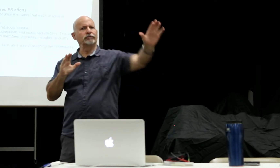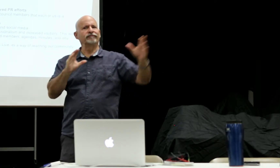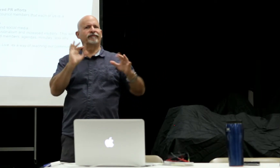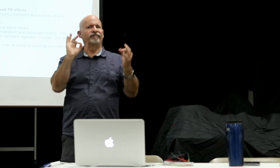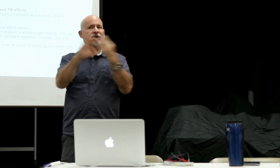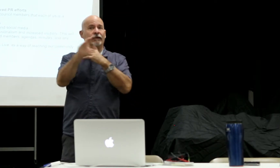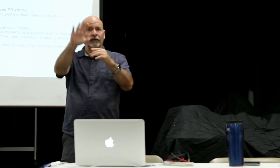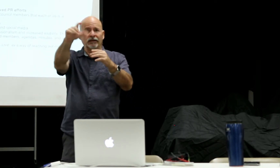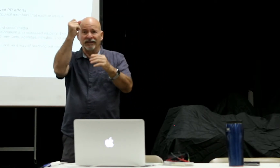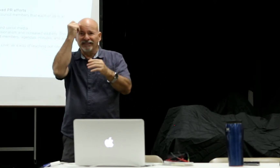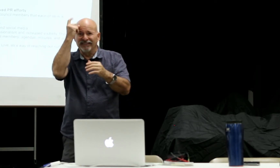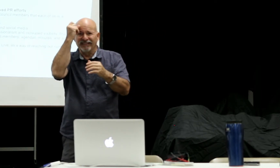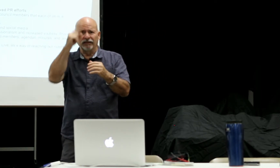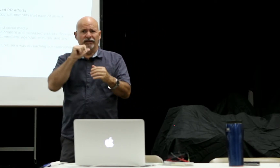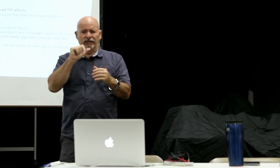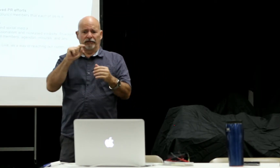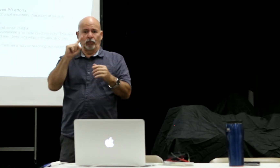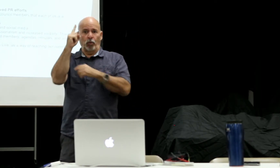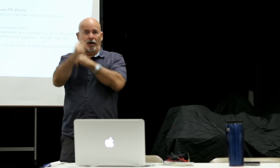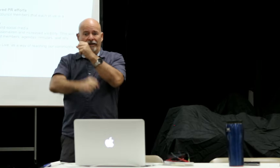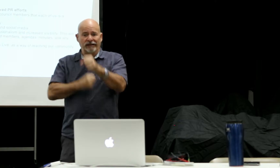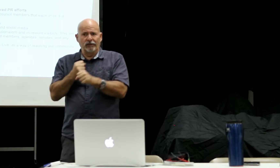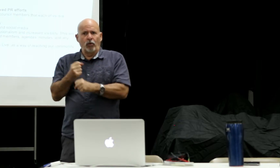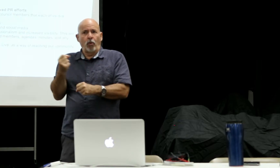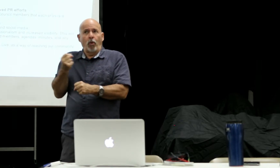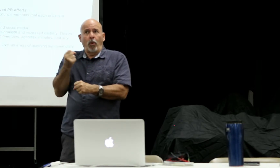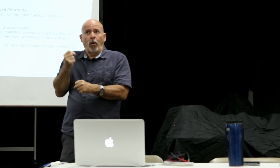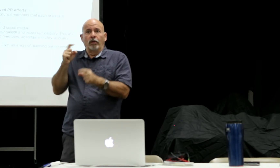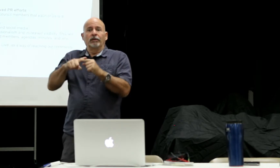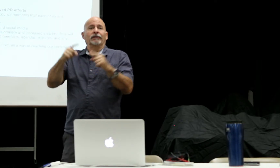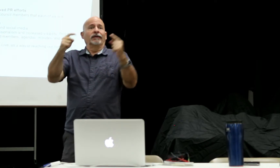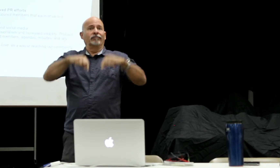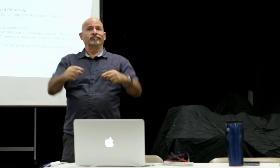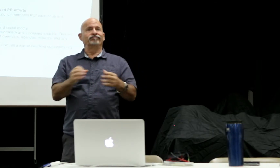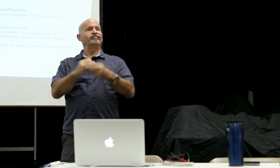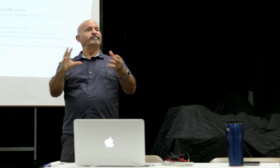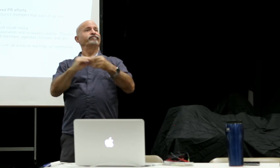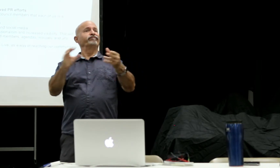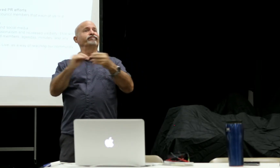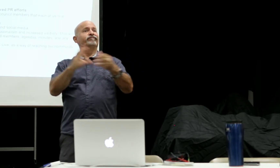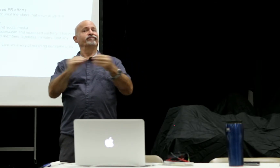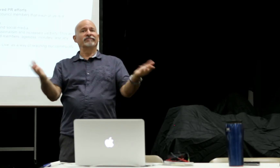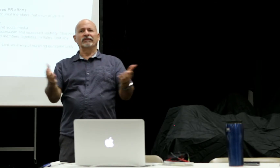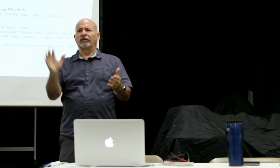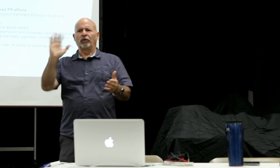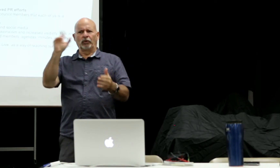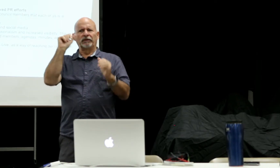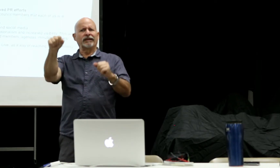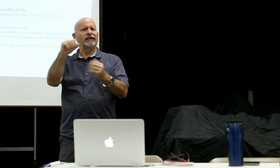It's the opportunity for us to hear your feedback. And